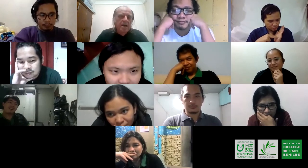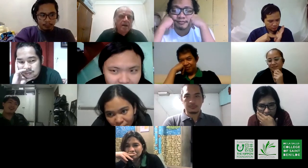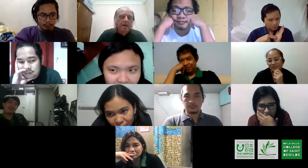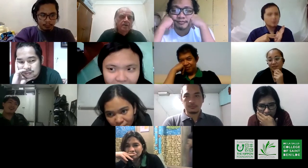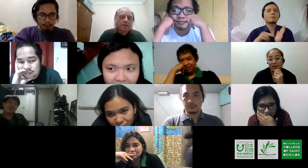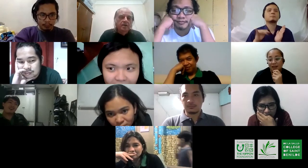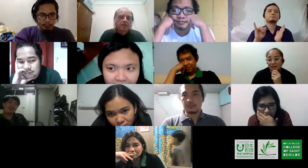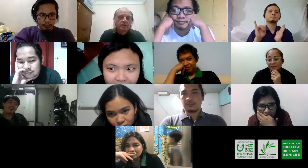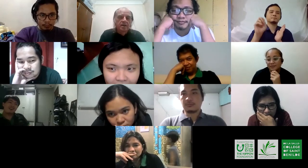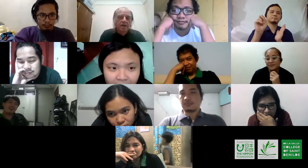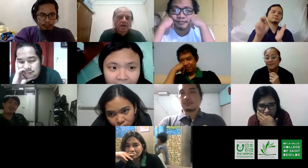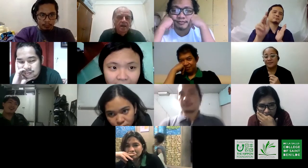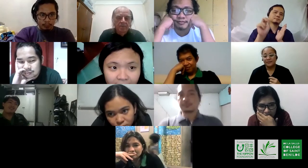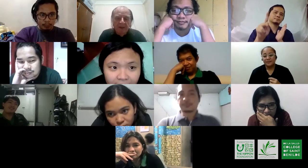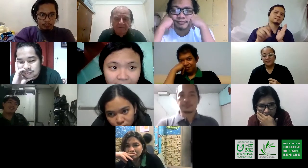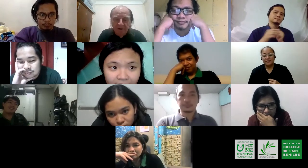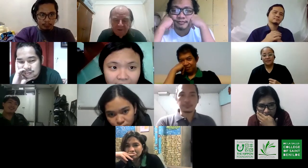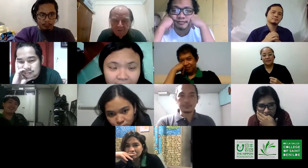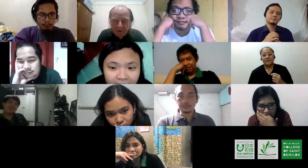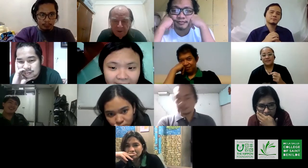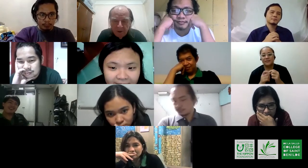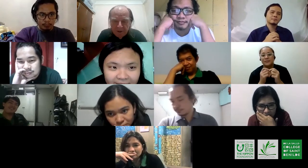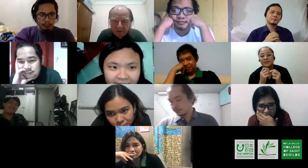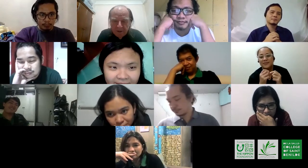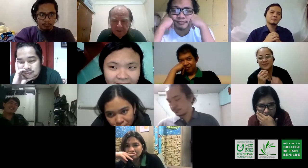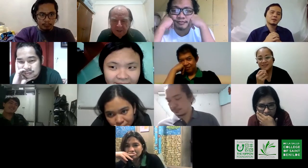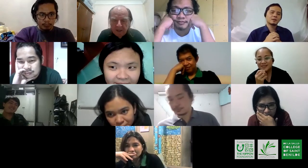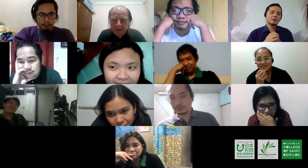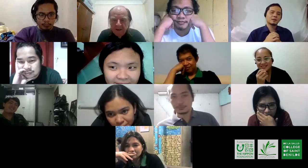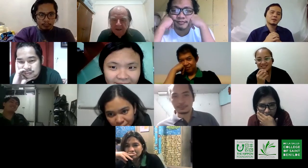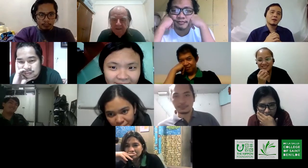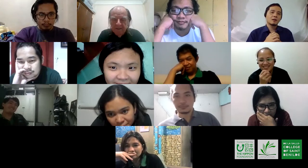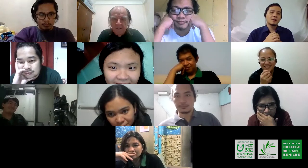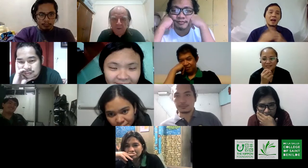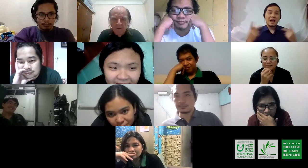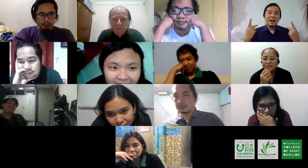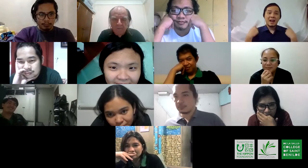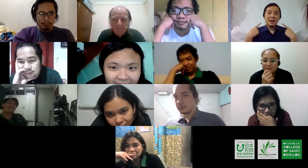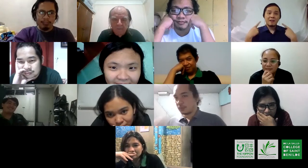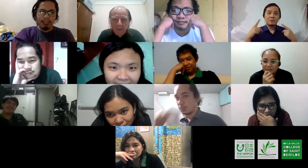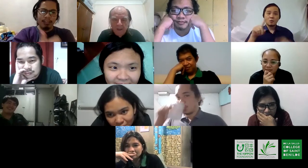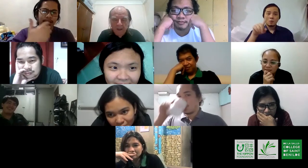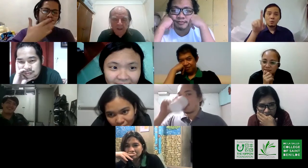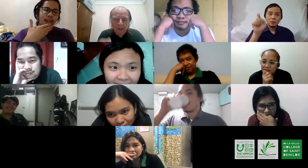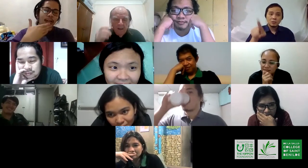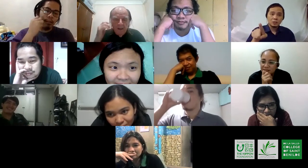Okay, and I'm not finished with the questions yet. So